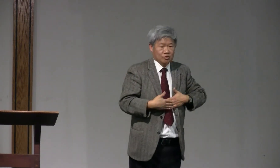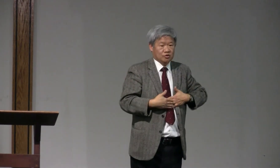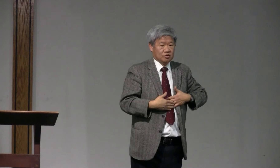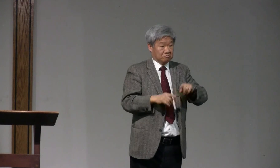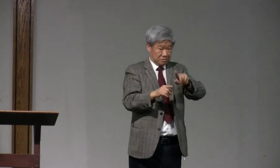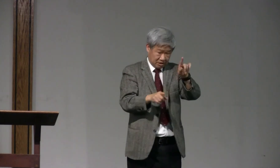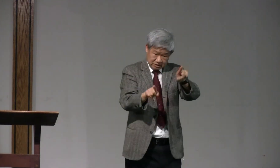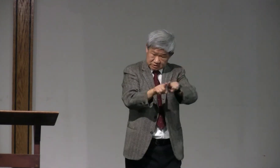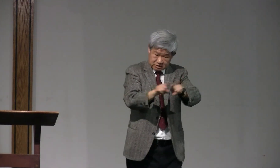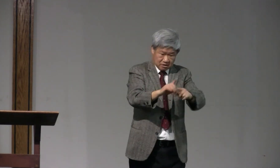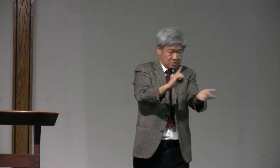So,